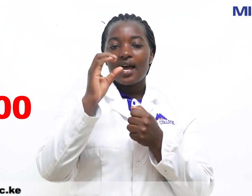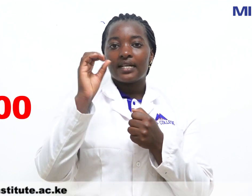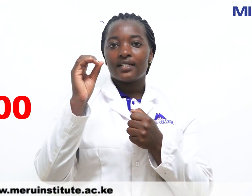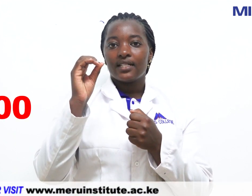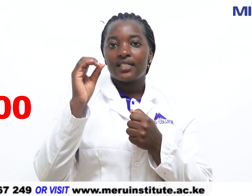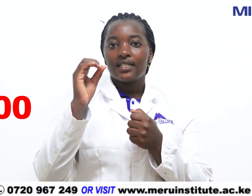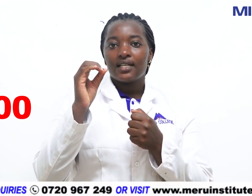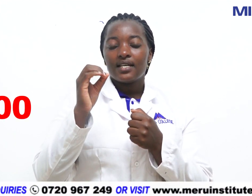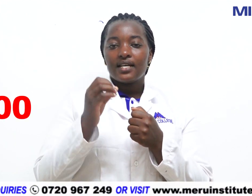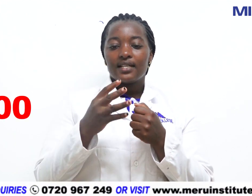800,